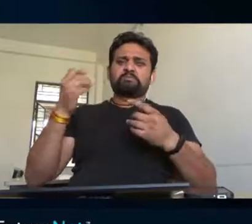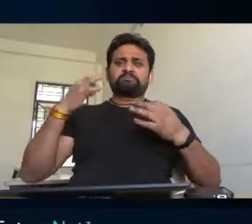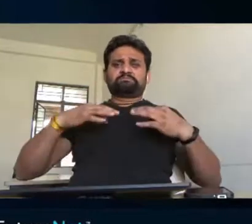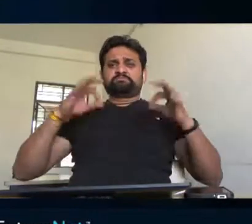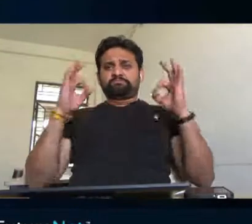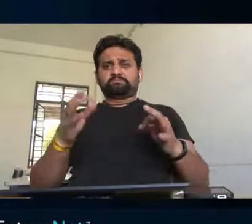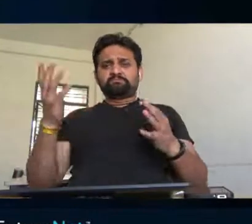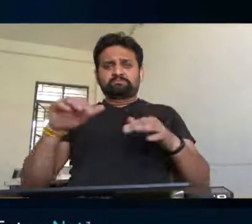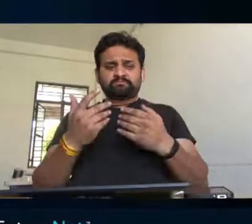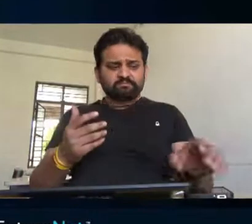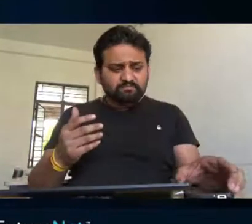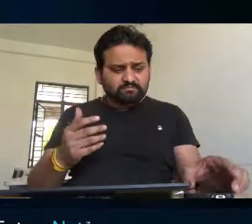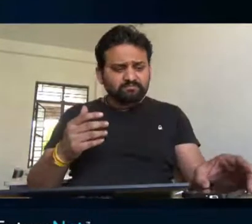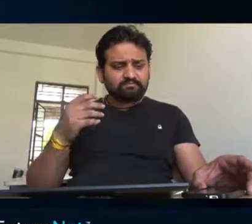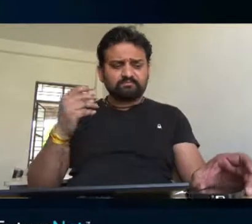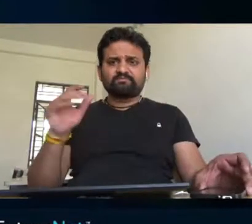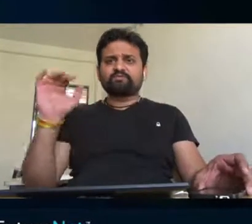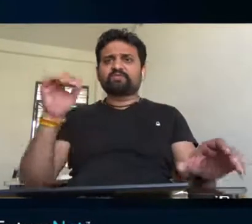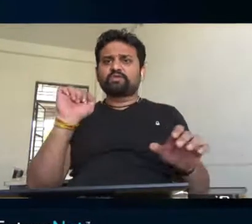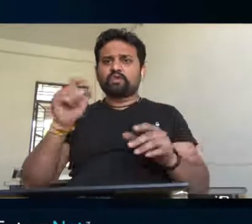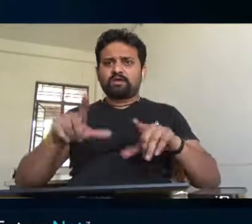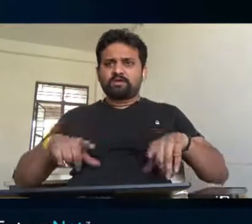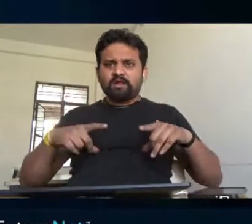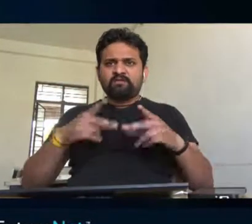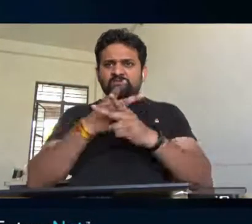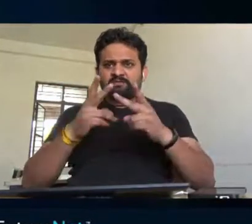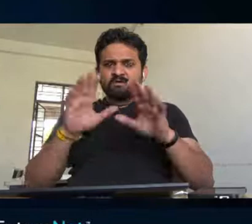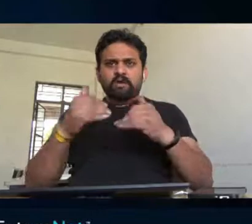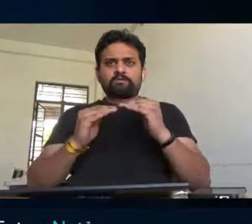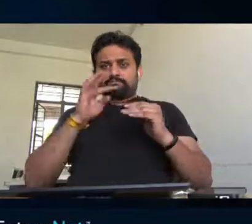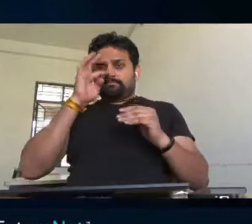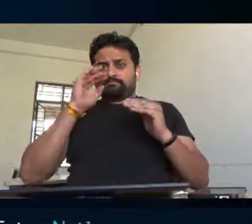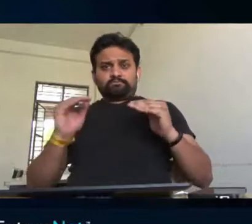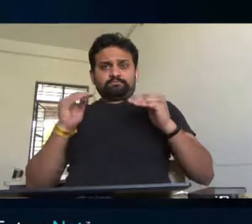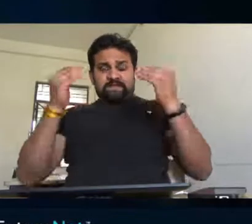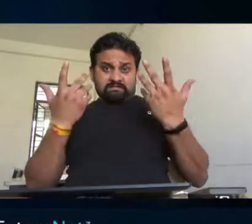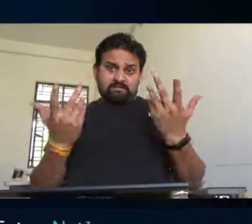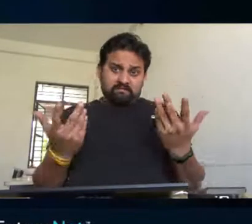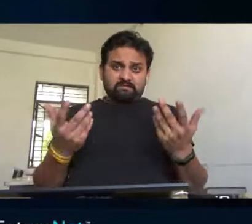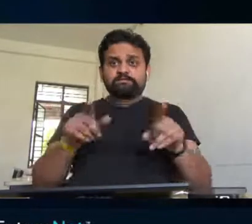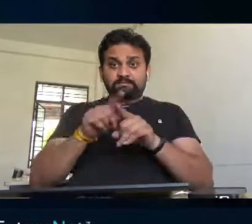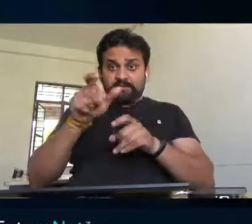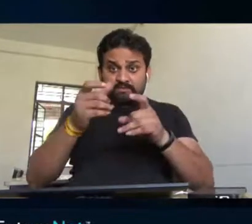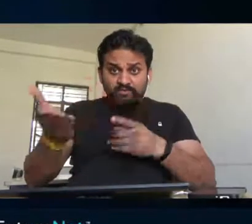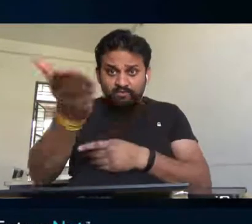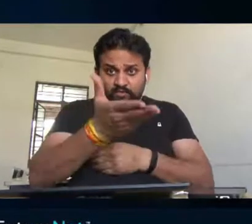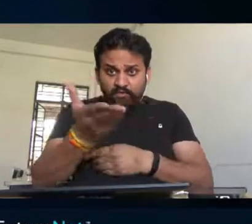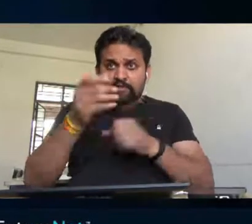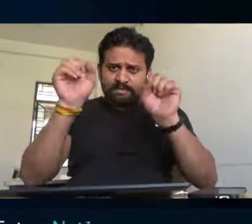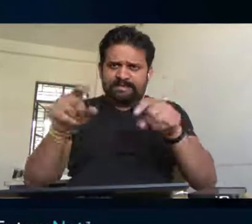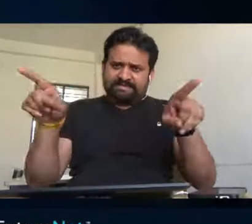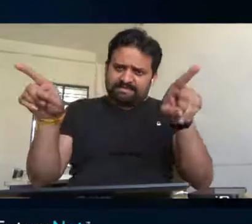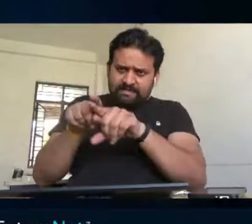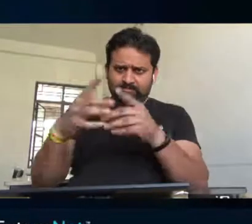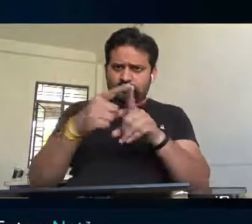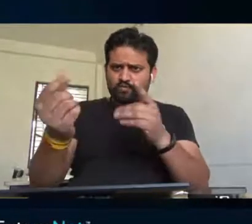and FutureNet is the platform which has made so many millionaires right now, and has made so